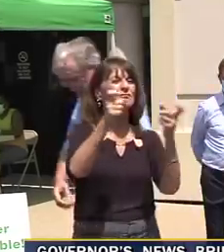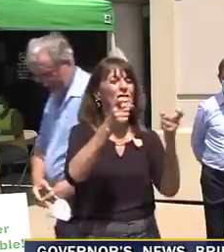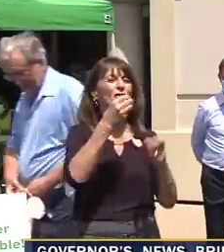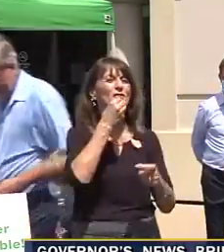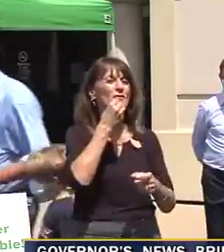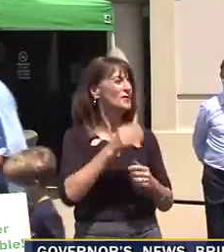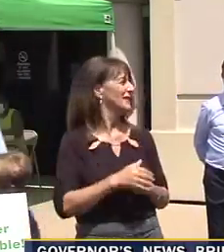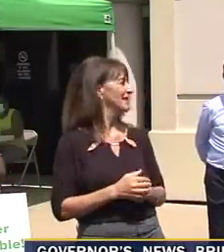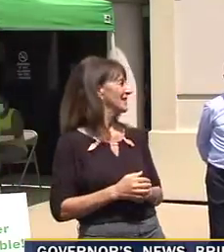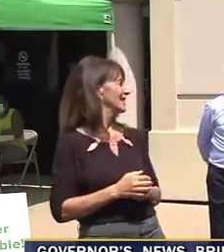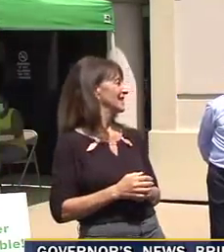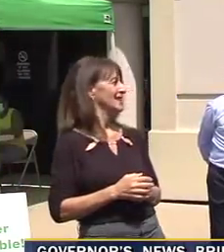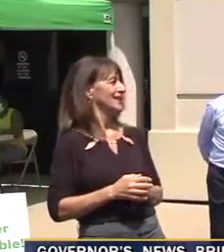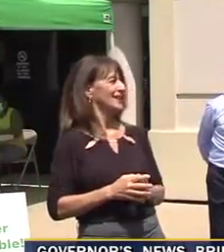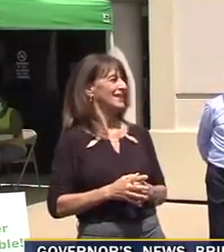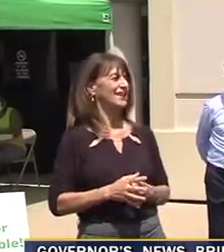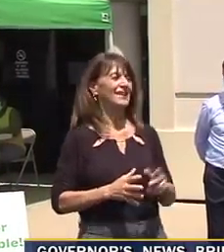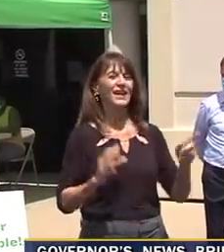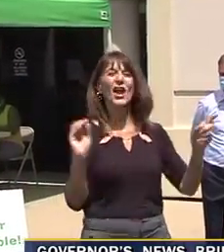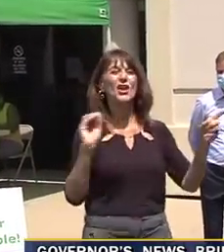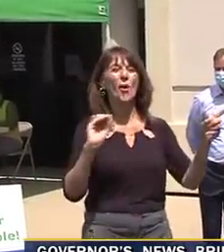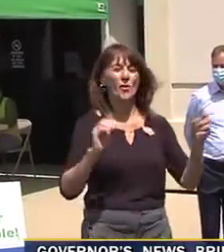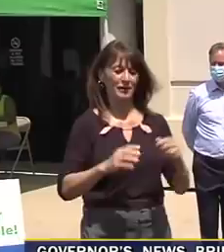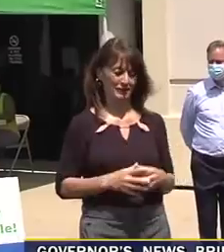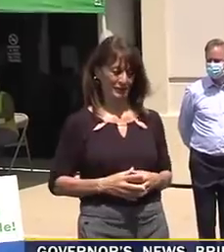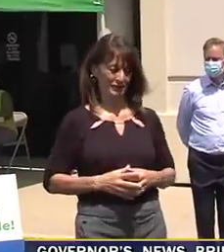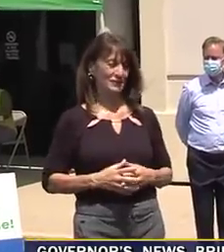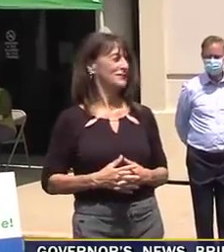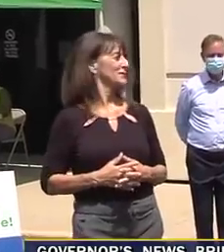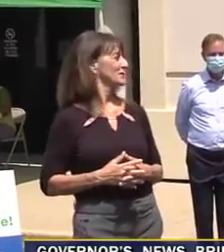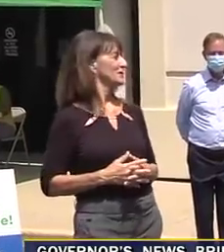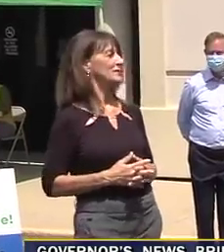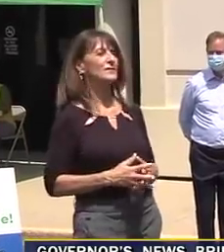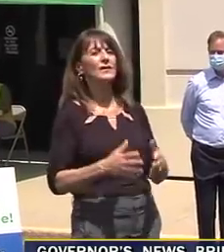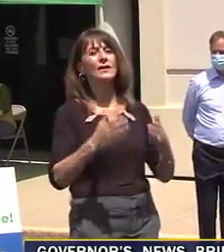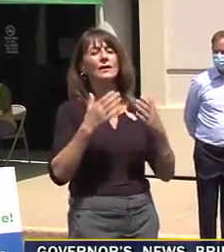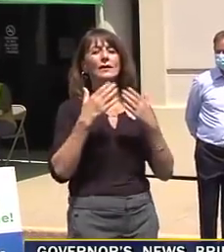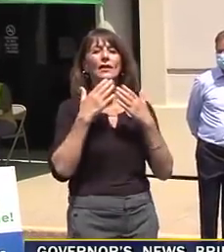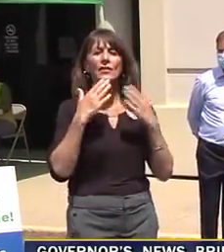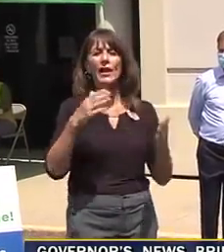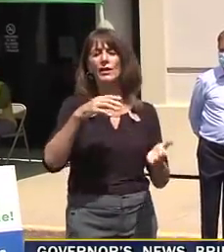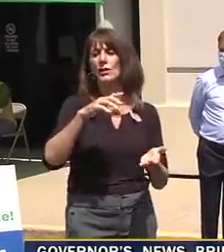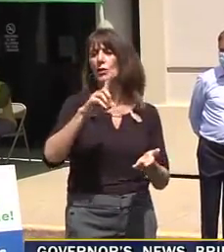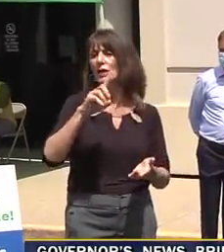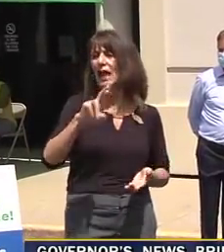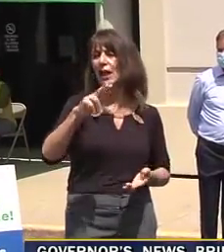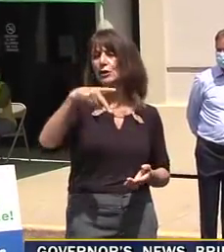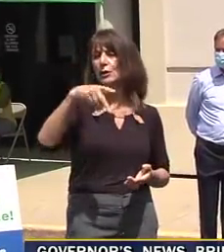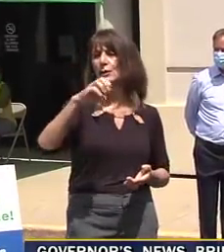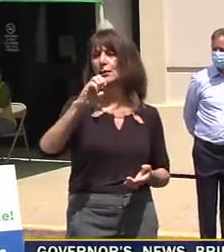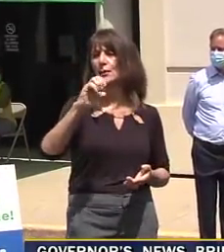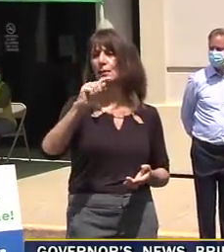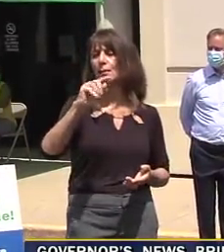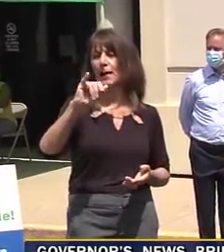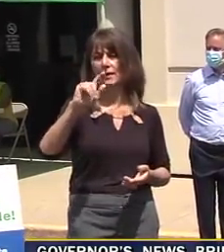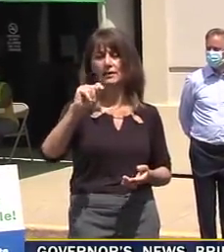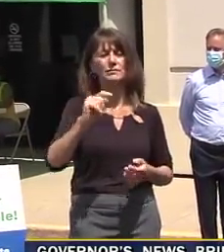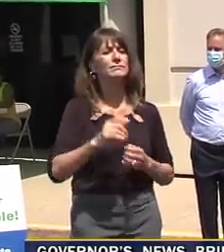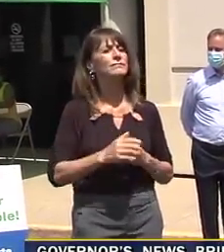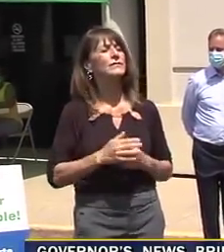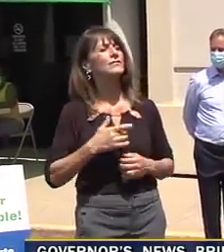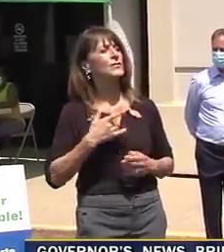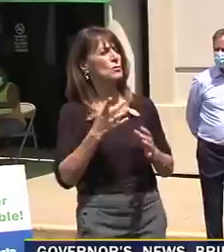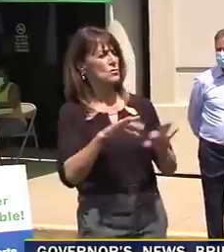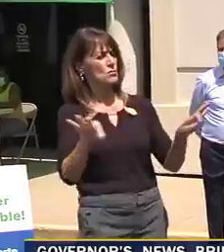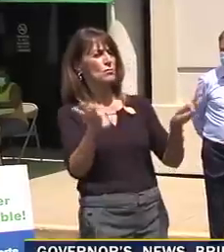There you go. None of them. No, thank you so much, Dr. Pettit. And I think it's really important to point out